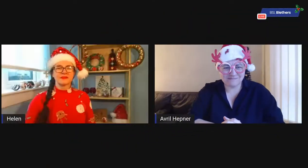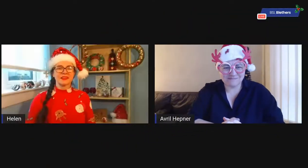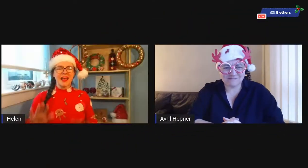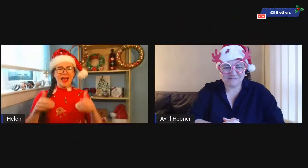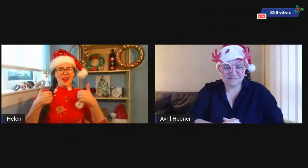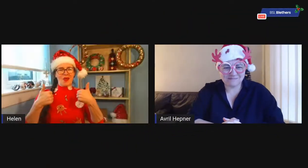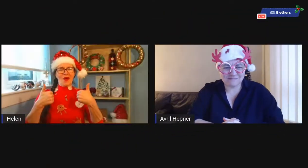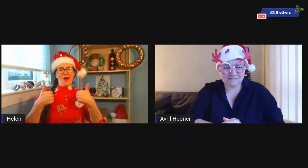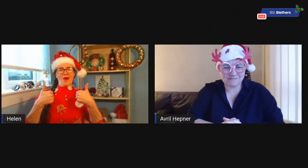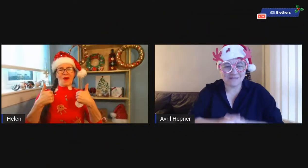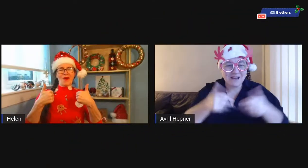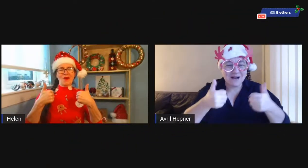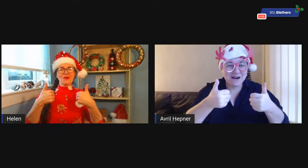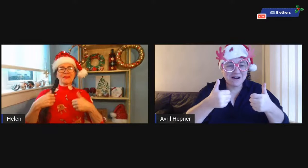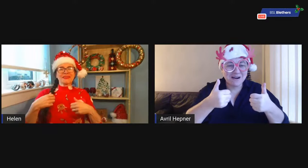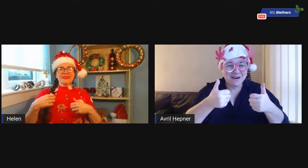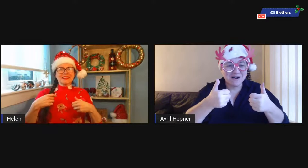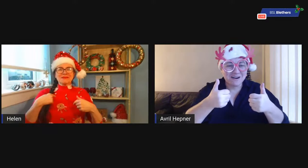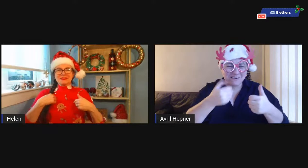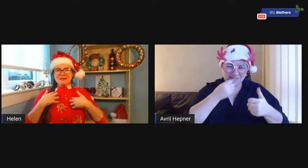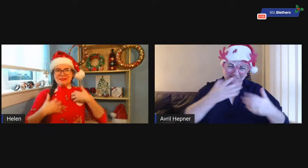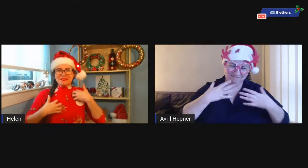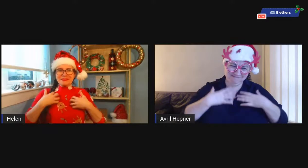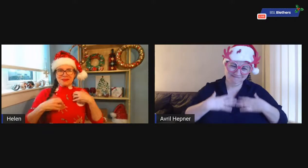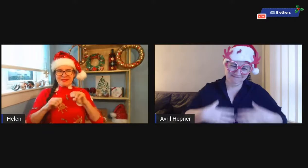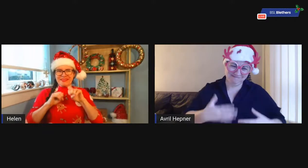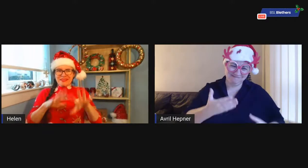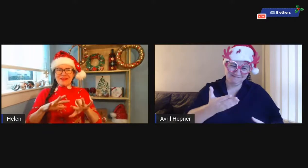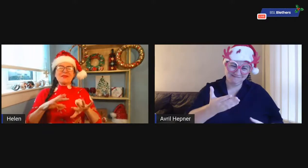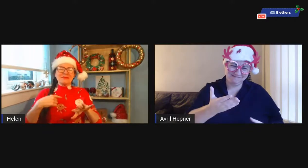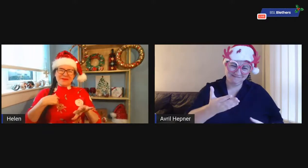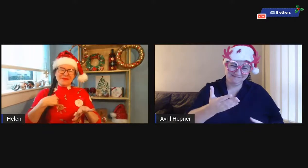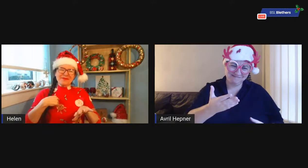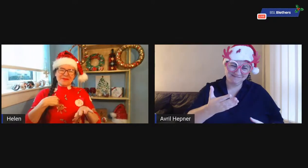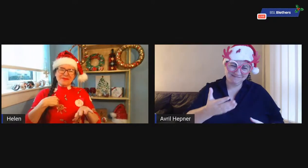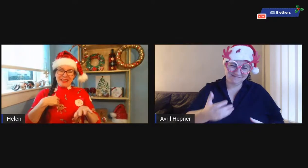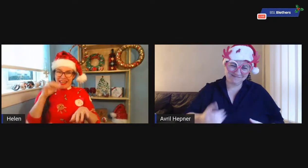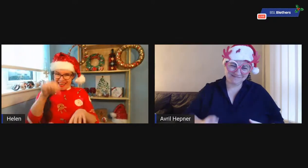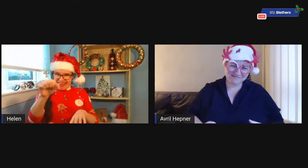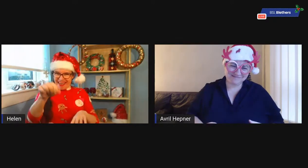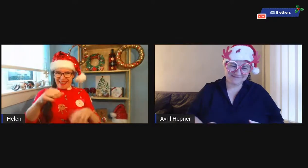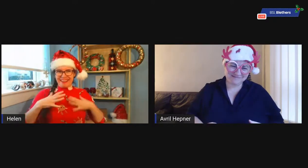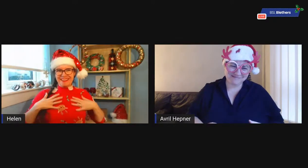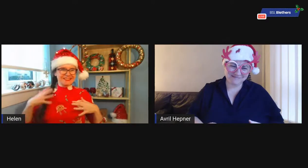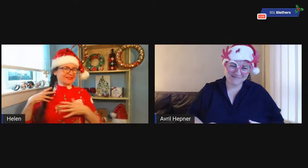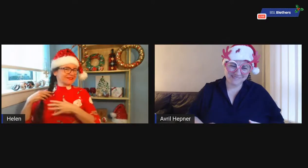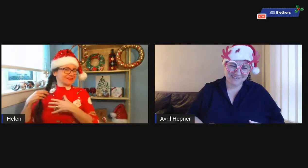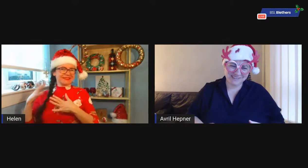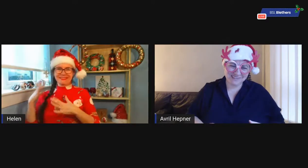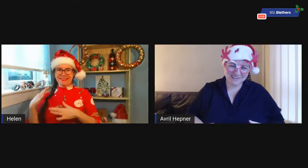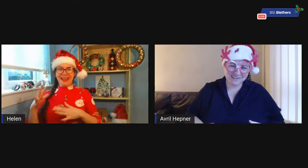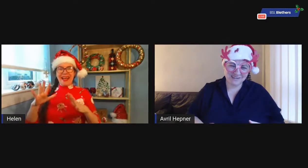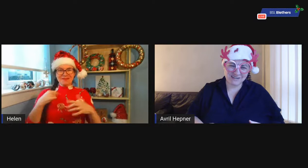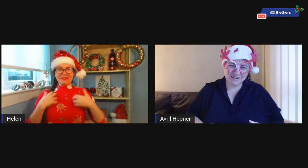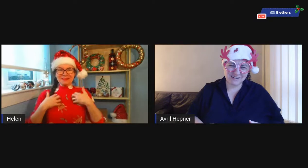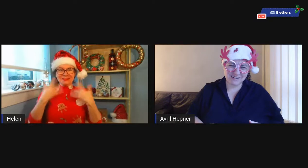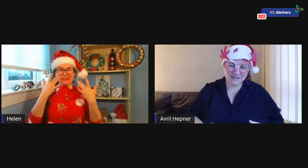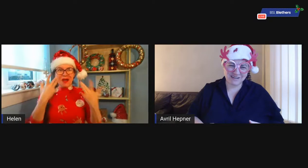Morgans-Venholt. Hello, hi there. Hello, look at you. You look fantastic. Oh, thank you very much. Thank